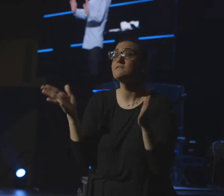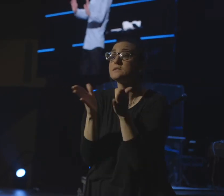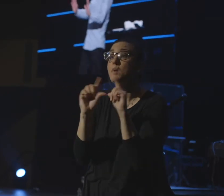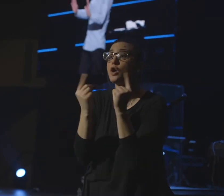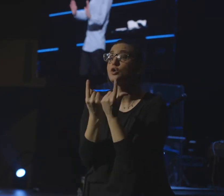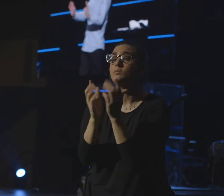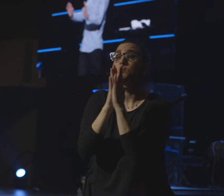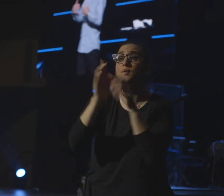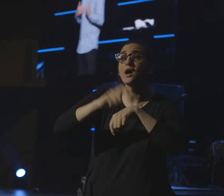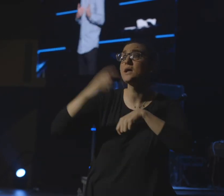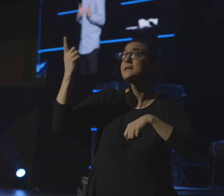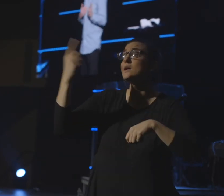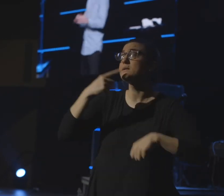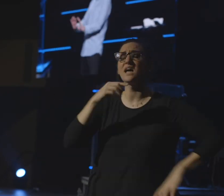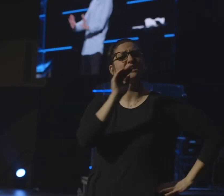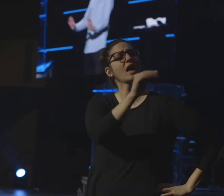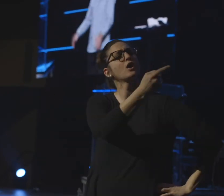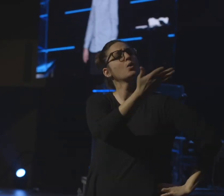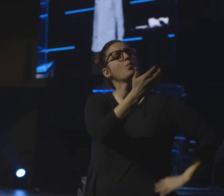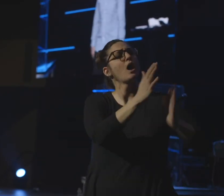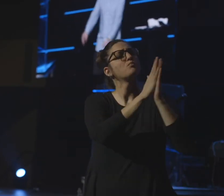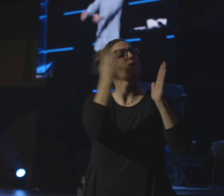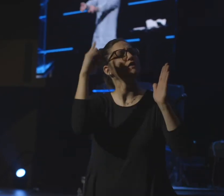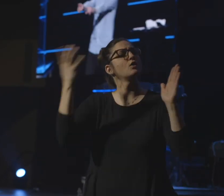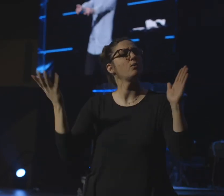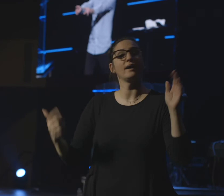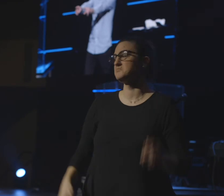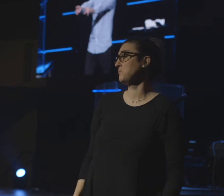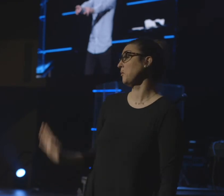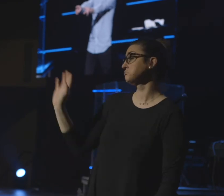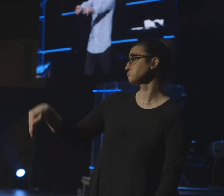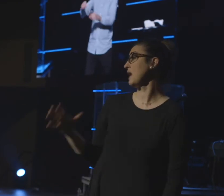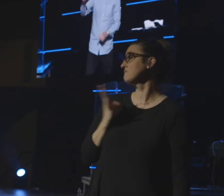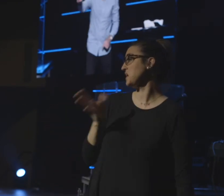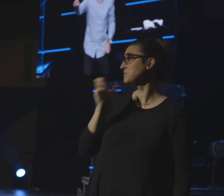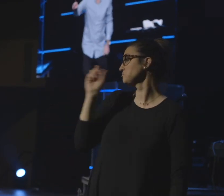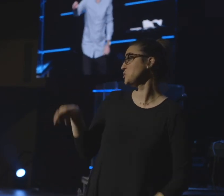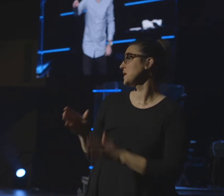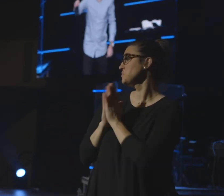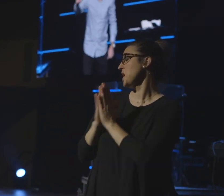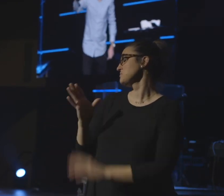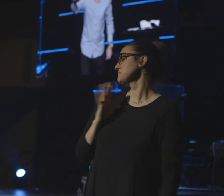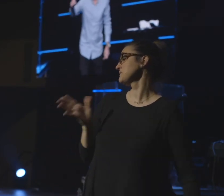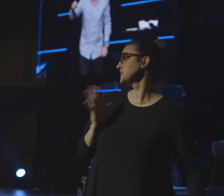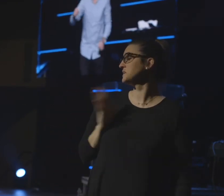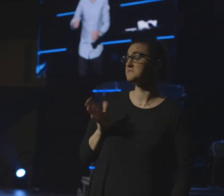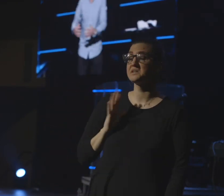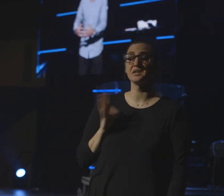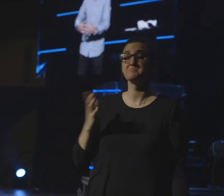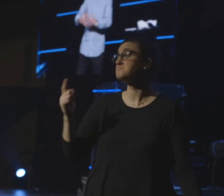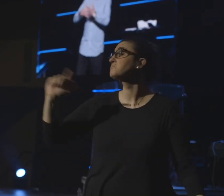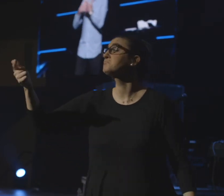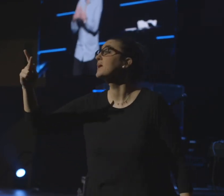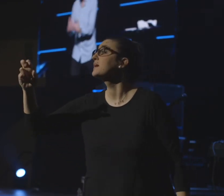fine. I'm all's well with me. Oh, I don't have any. No. How about you, Ken? So Ken, because he has a little more courage, Ken